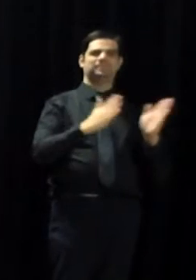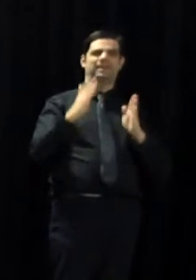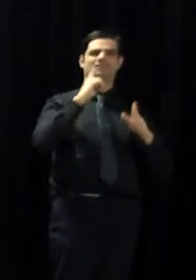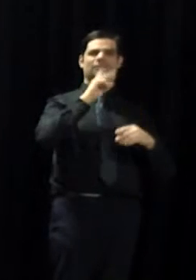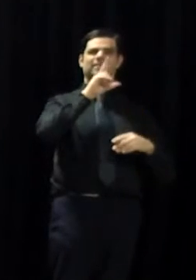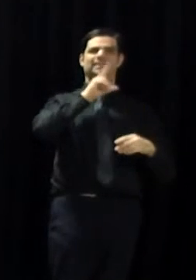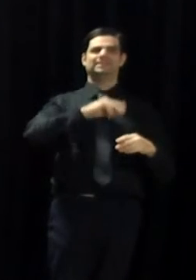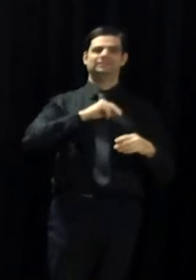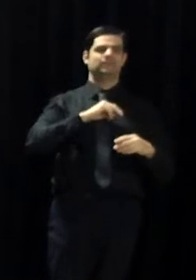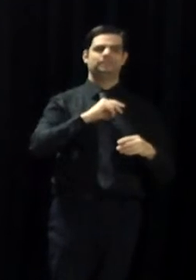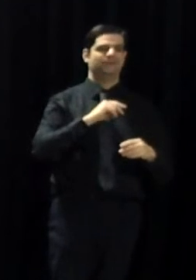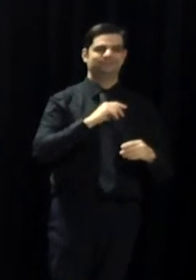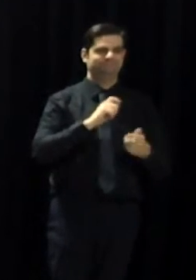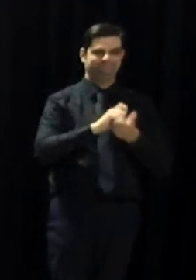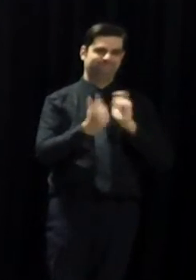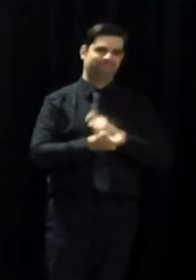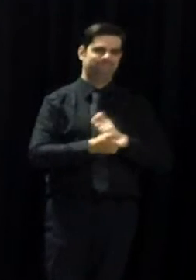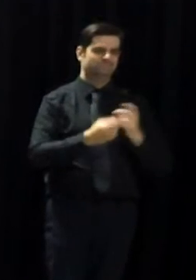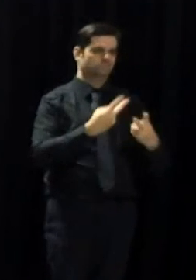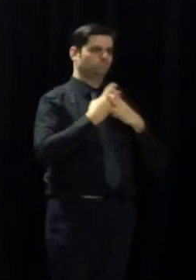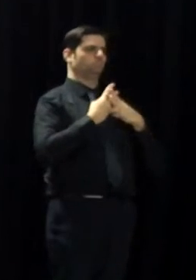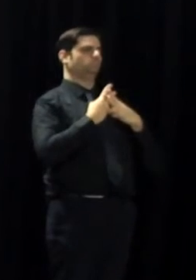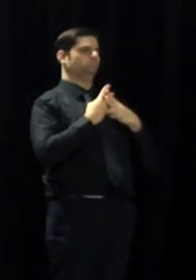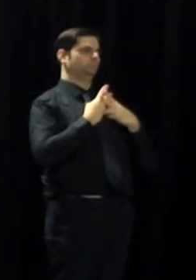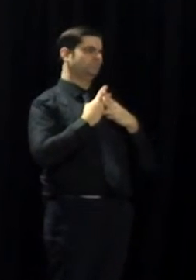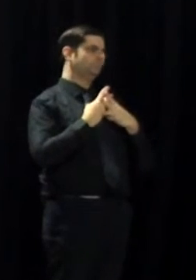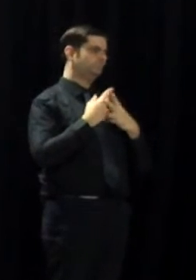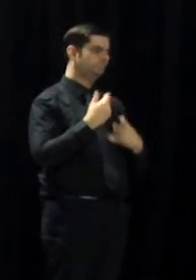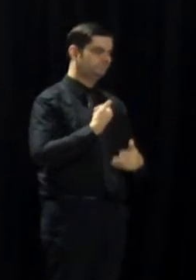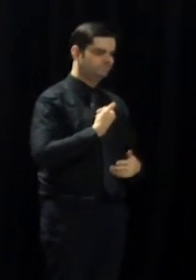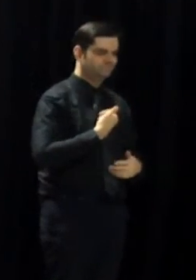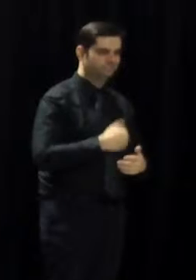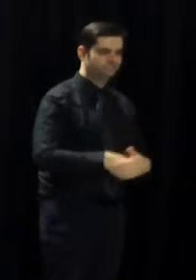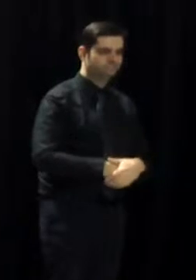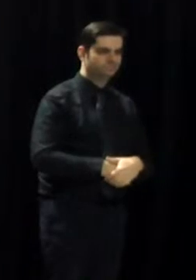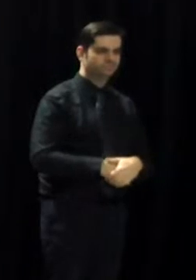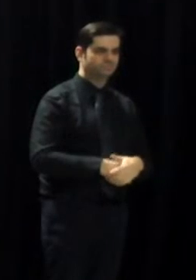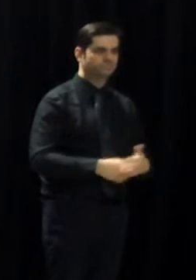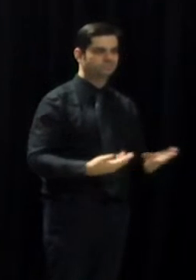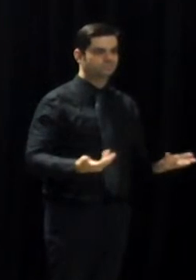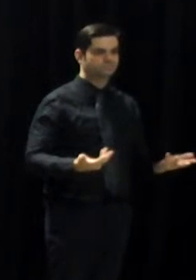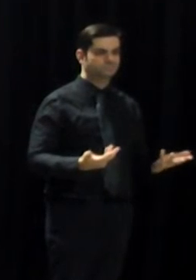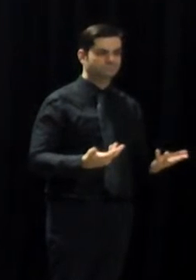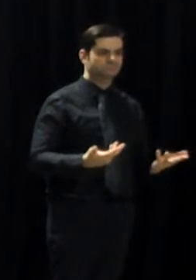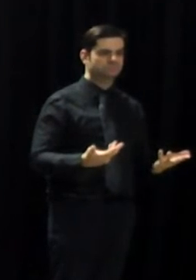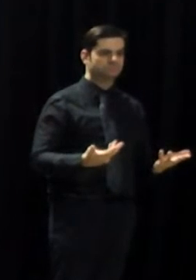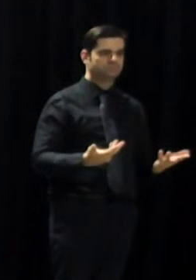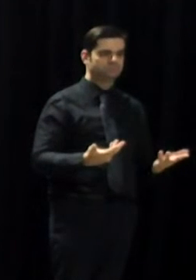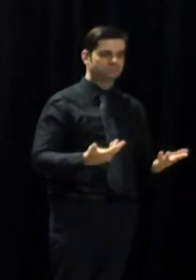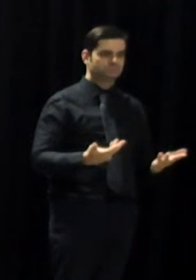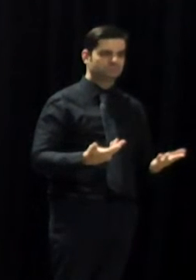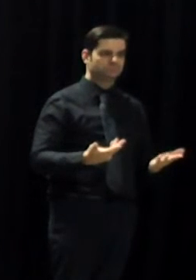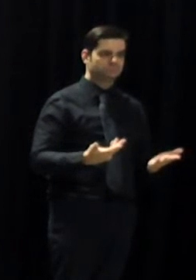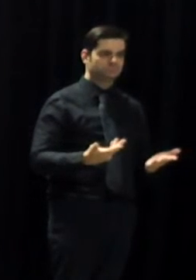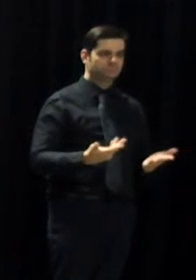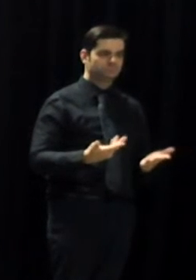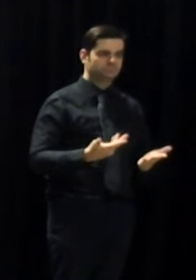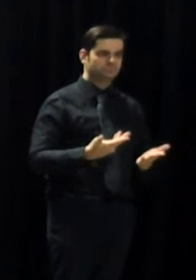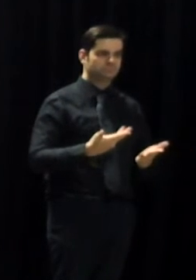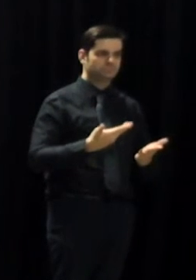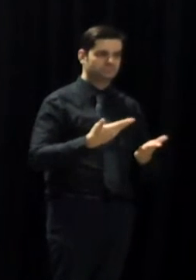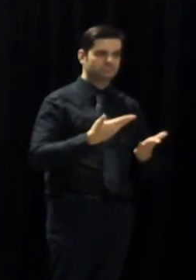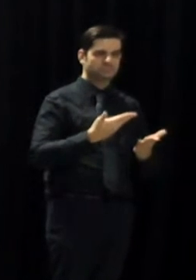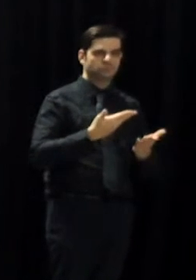And we have data that these holidays are a problem. People were skeptical.